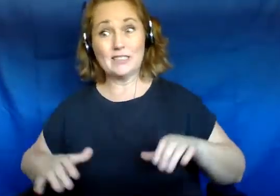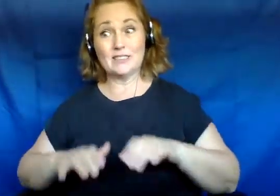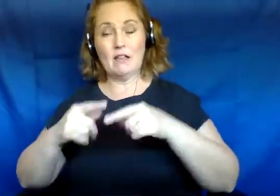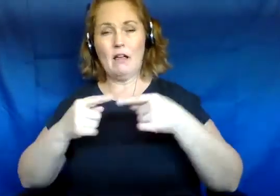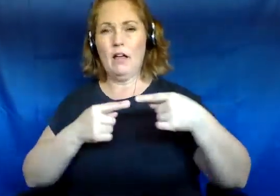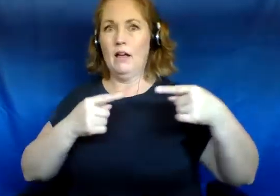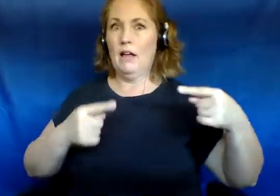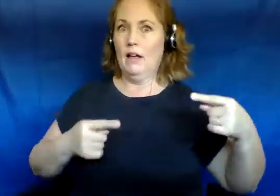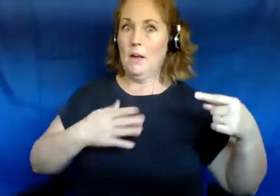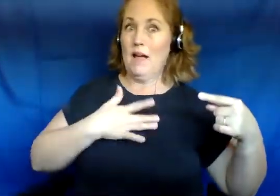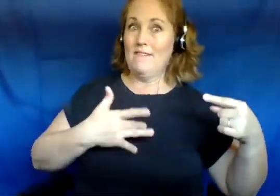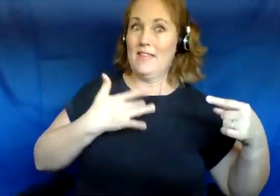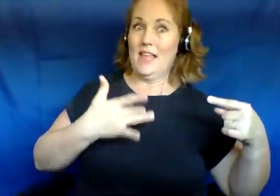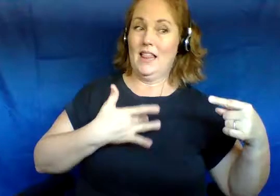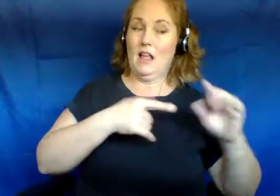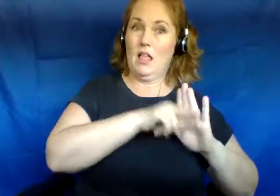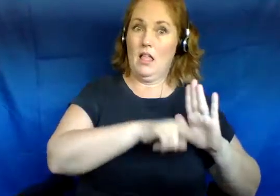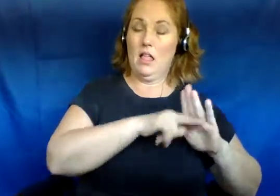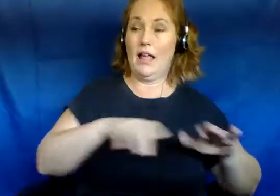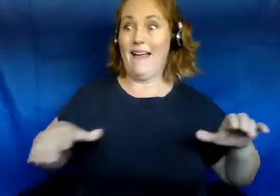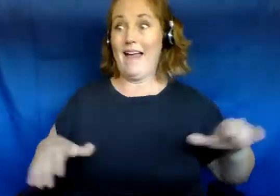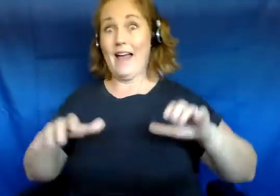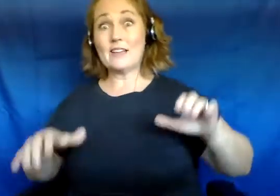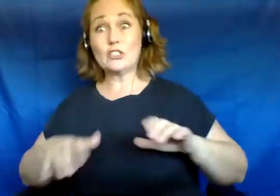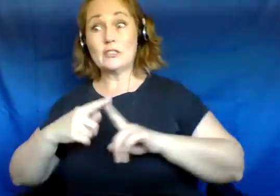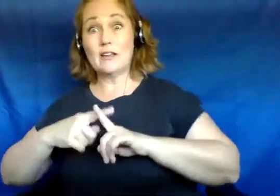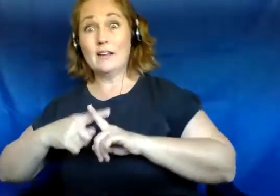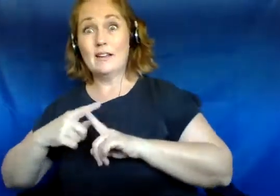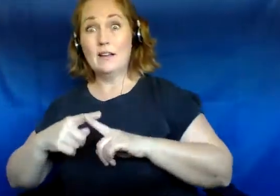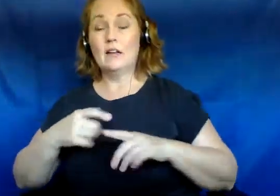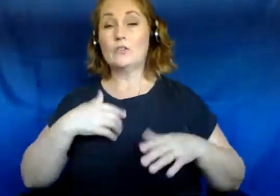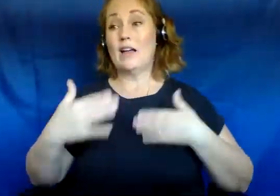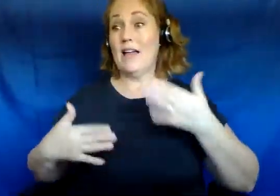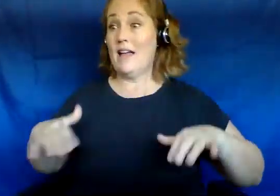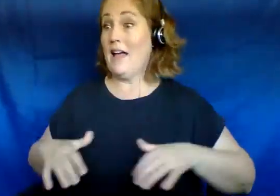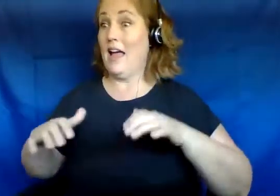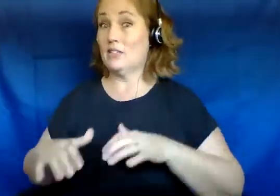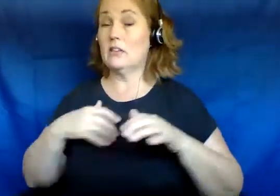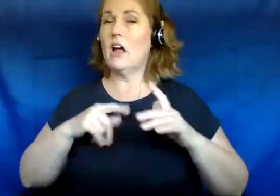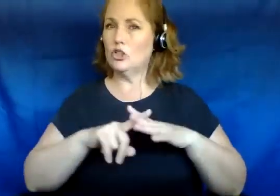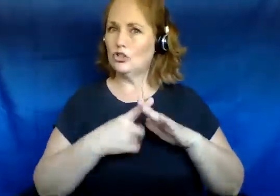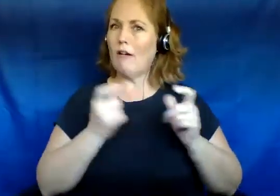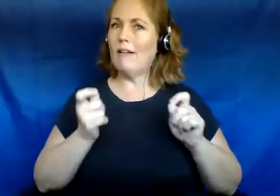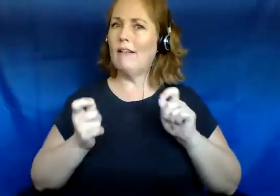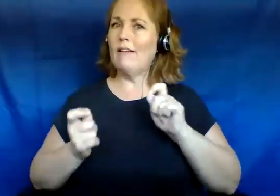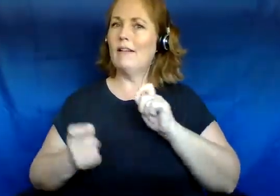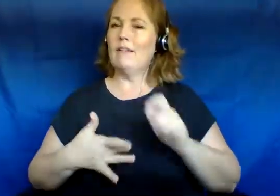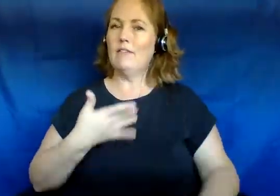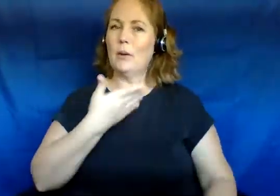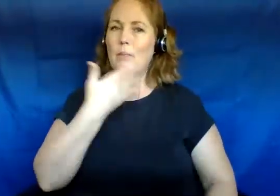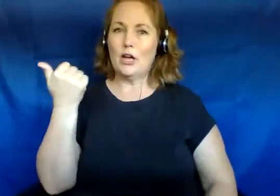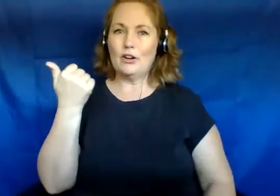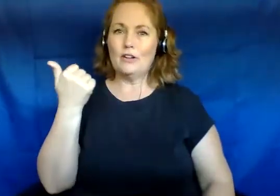I take those actions, I start to feel better. I do everything